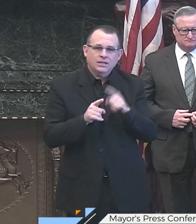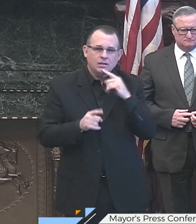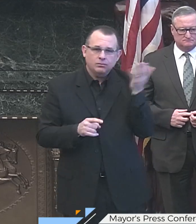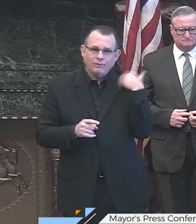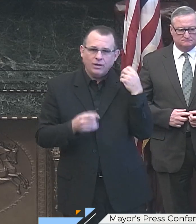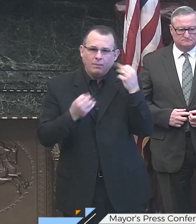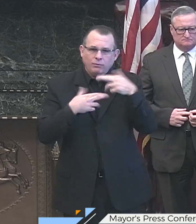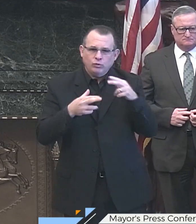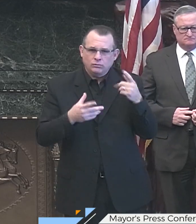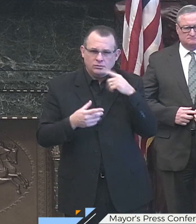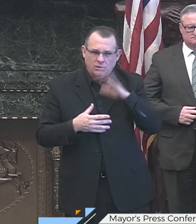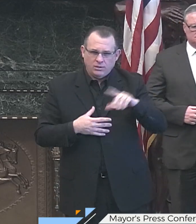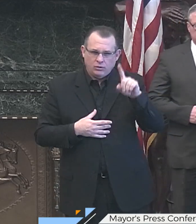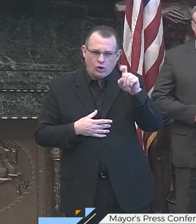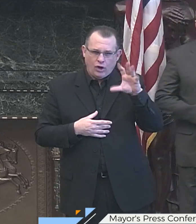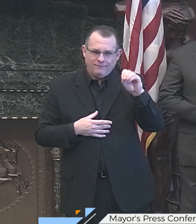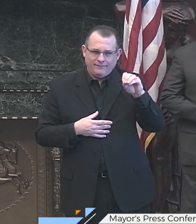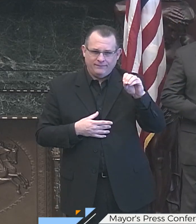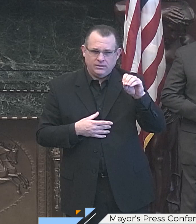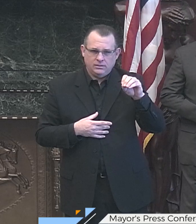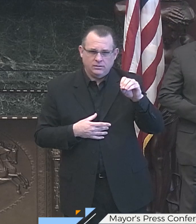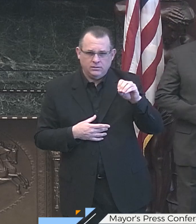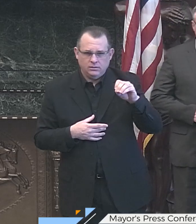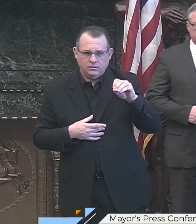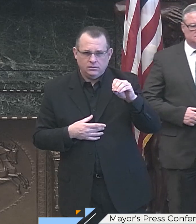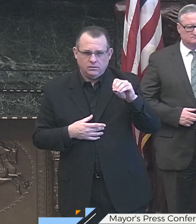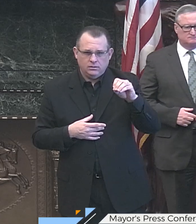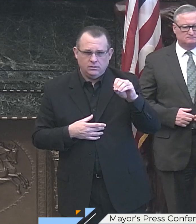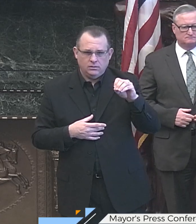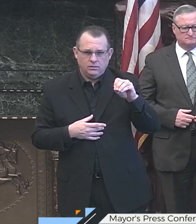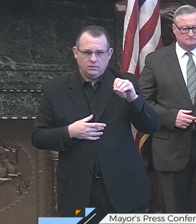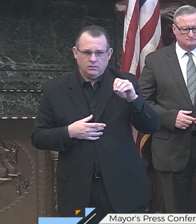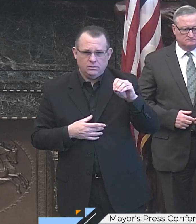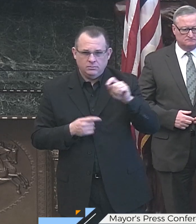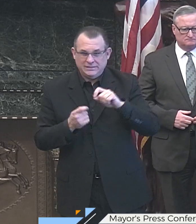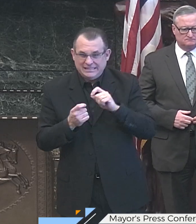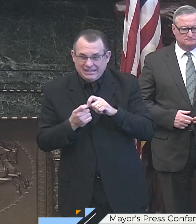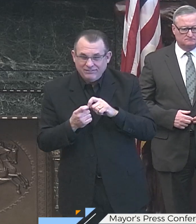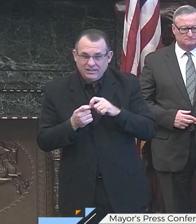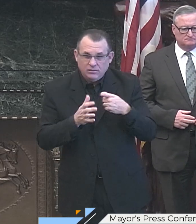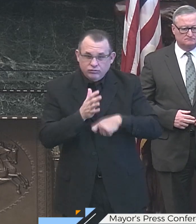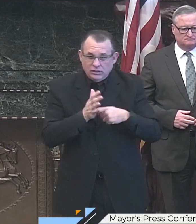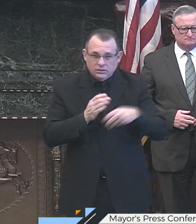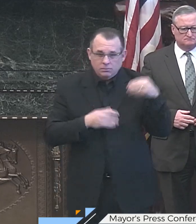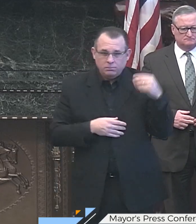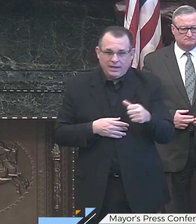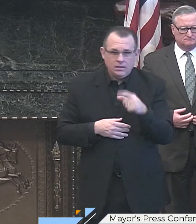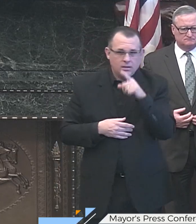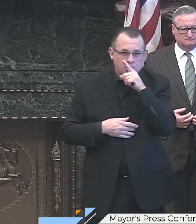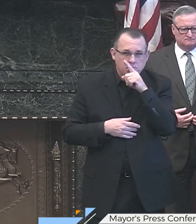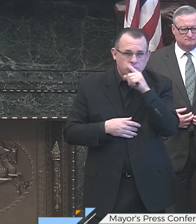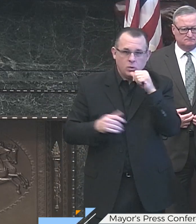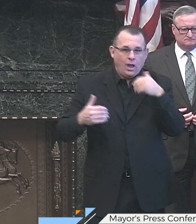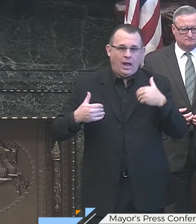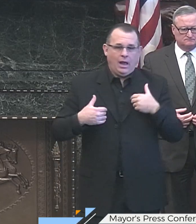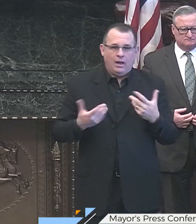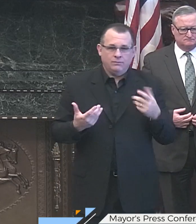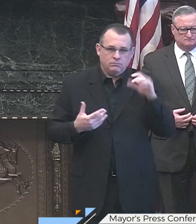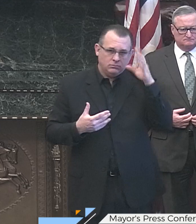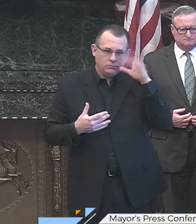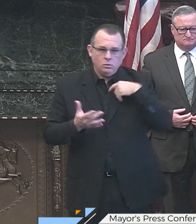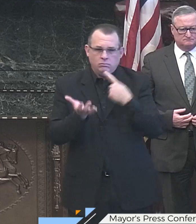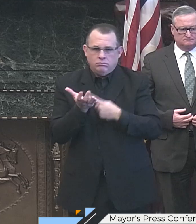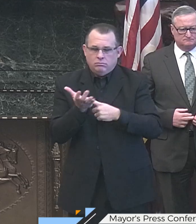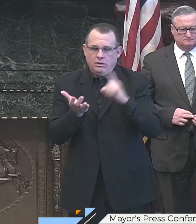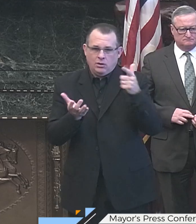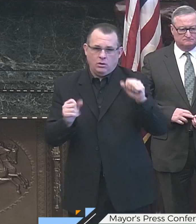around 150. Okay. I don't have the lease terms on my mind right now, but we can certainly have that conversation and get back to you.